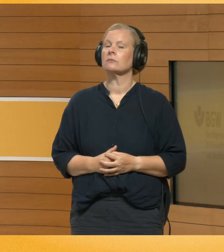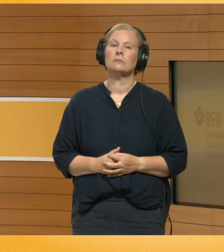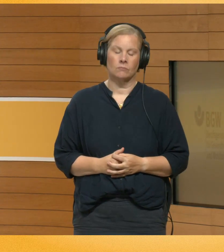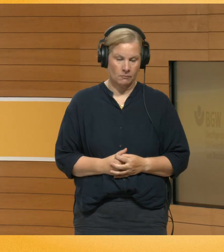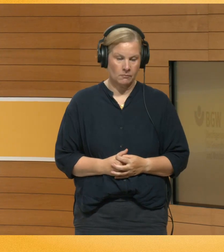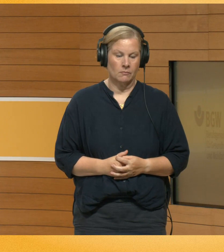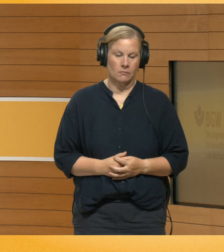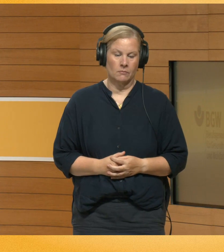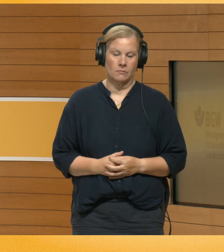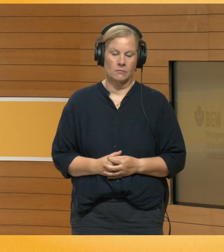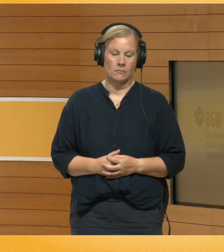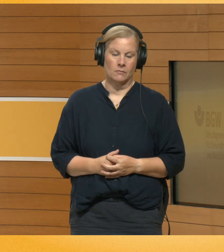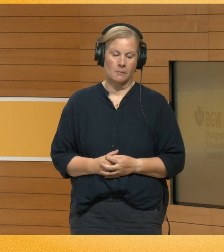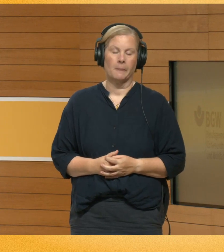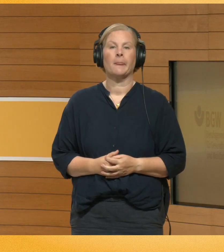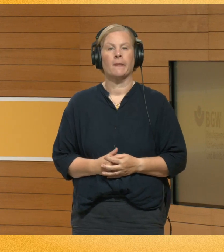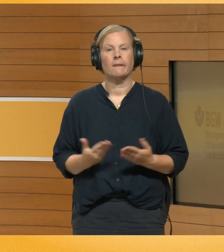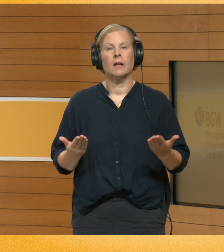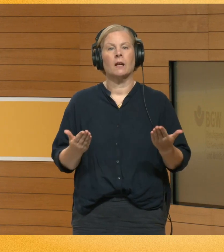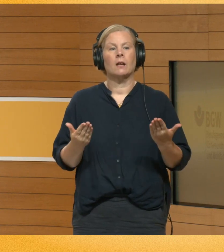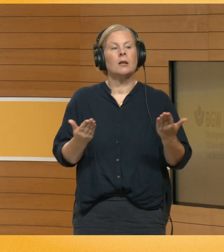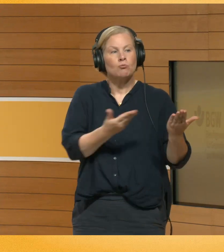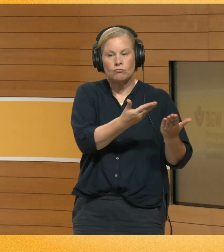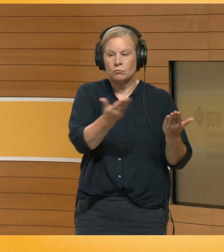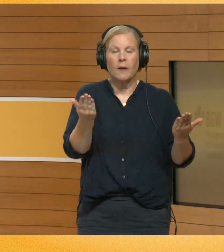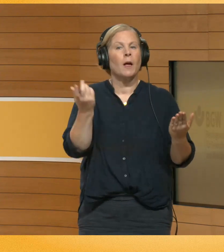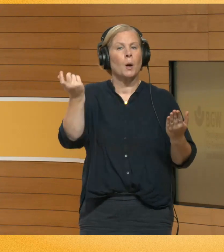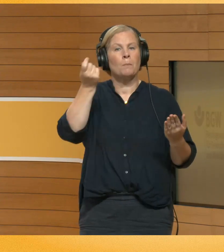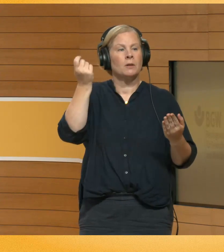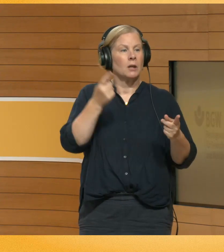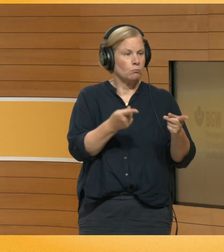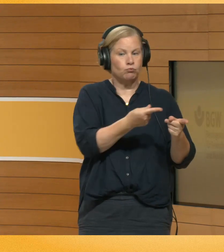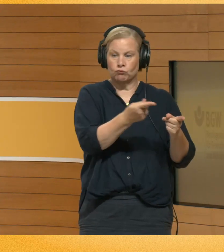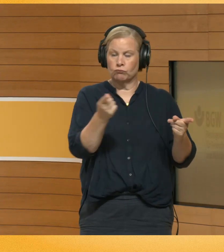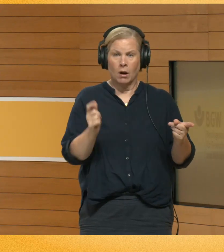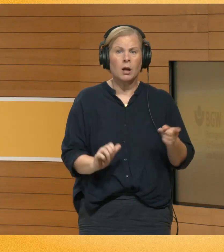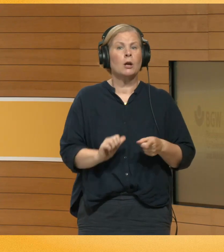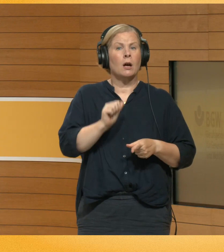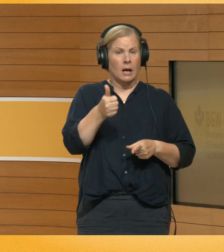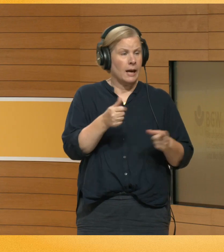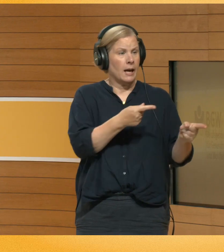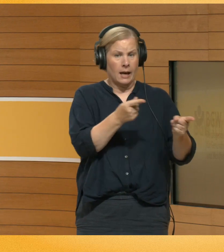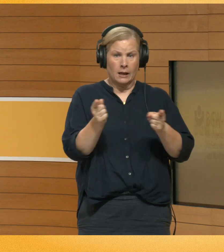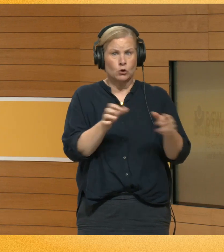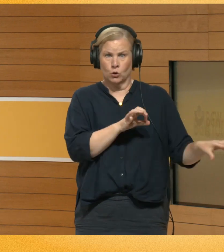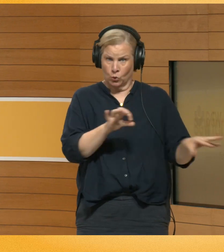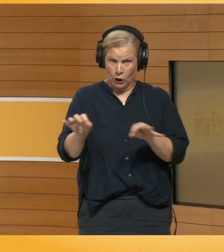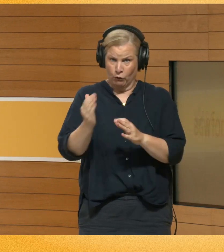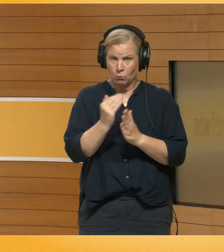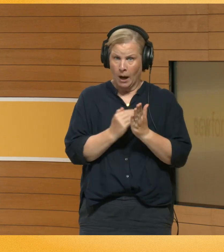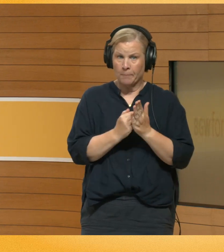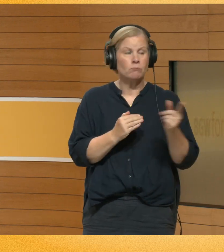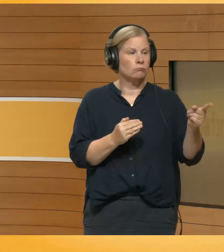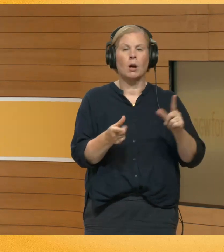As I said, this was a pilot that we did, and the pilot organizations that have participated have given us